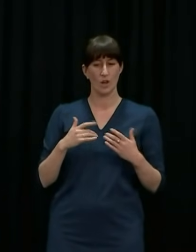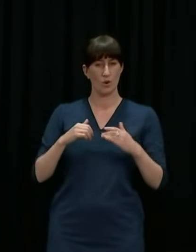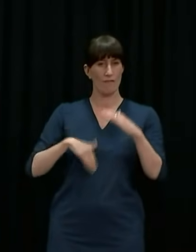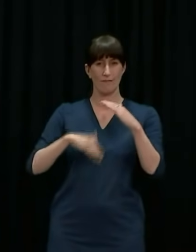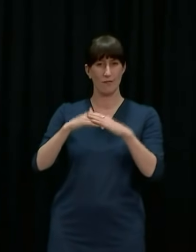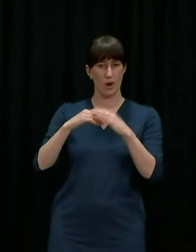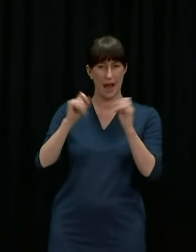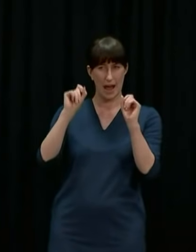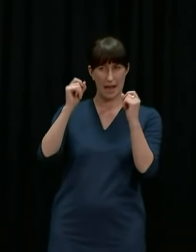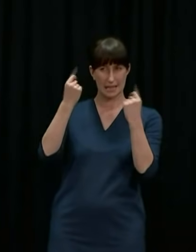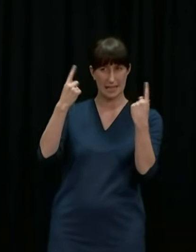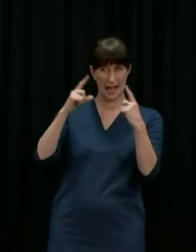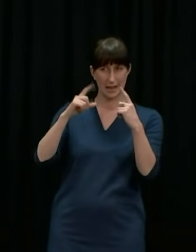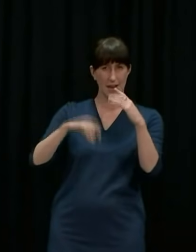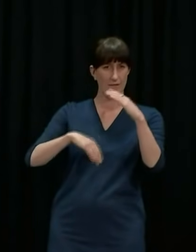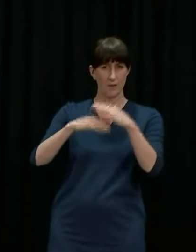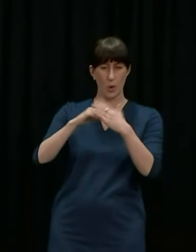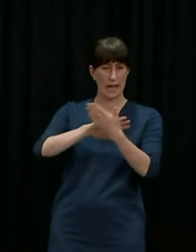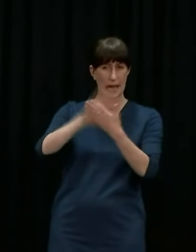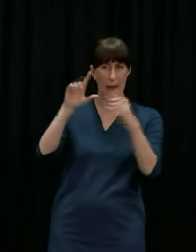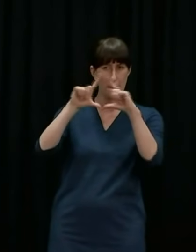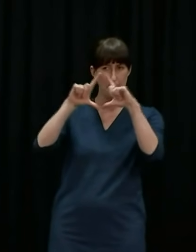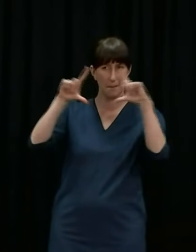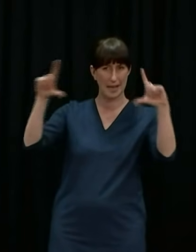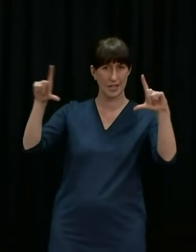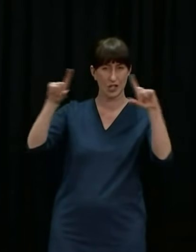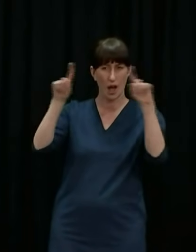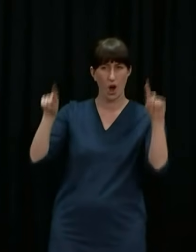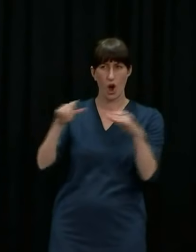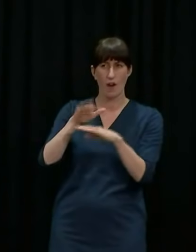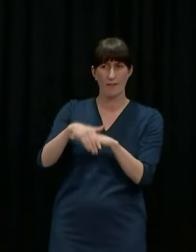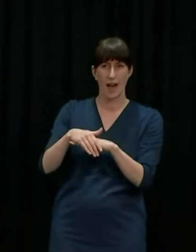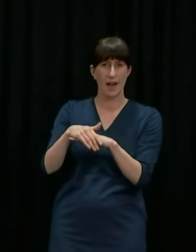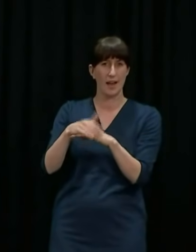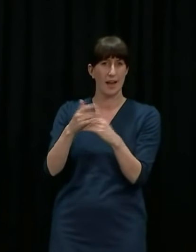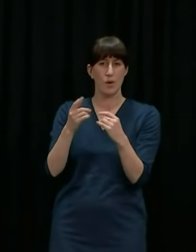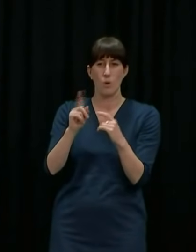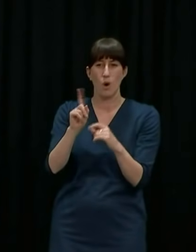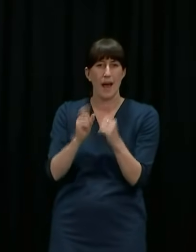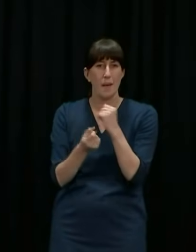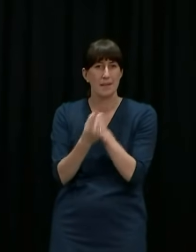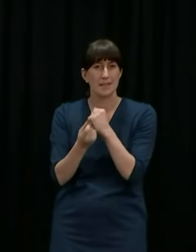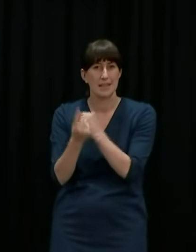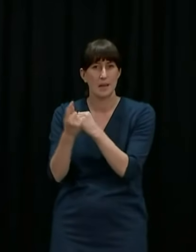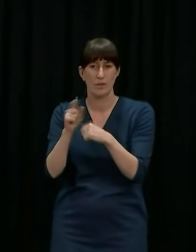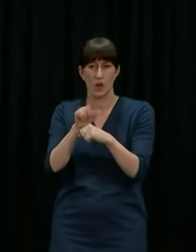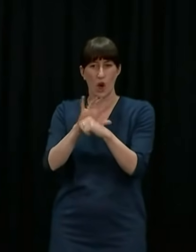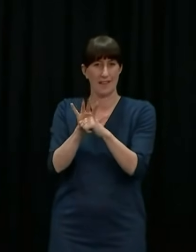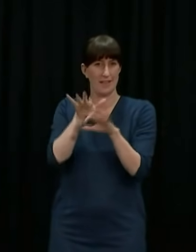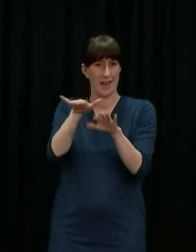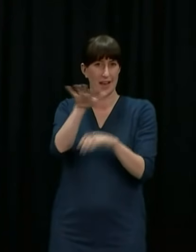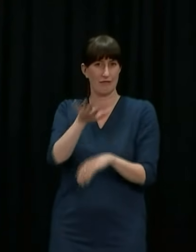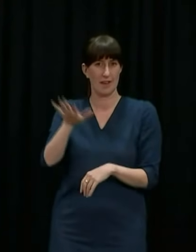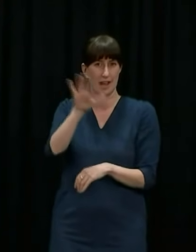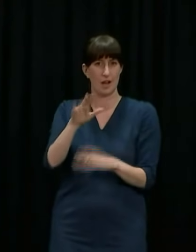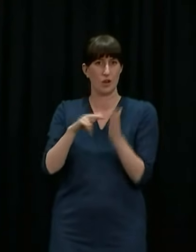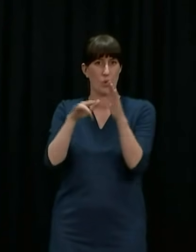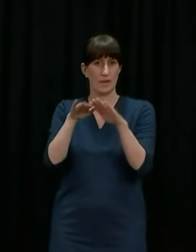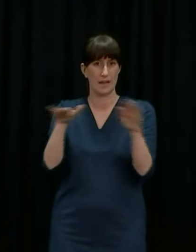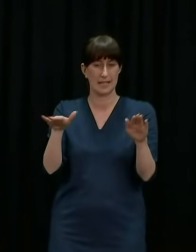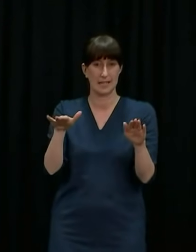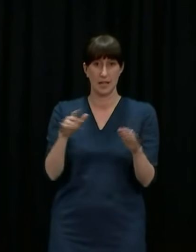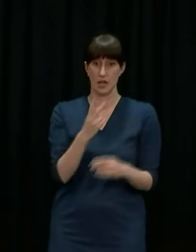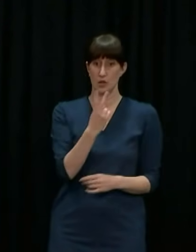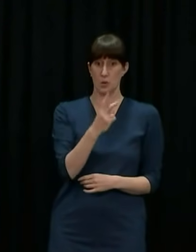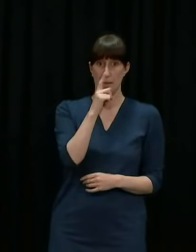of the situation in Northland. Getting information from the 2 cases who travelled around the region whilst they were infectious and they're now in